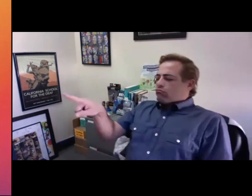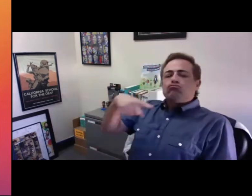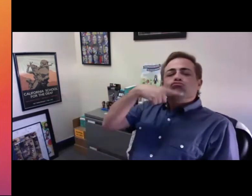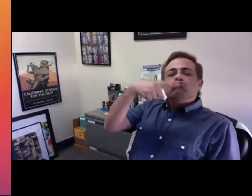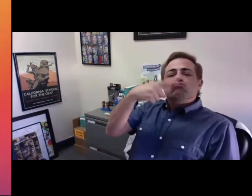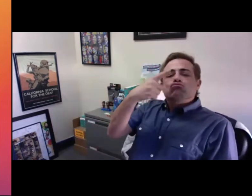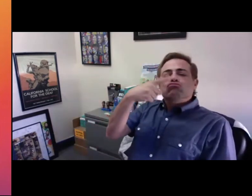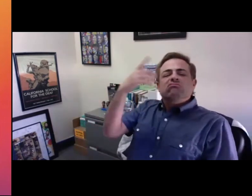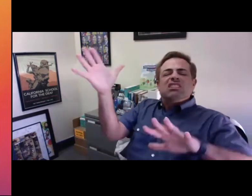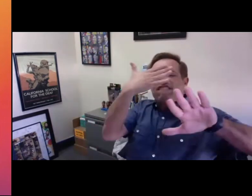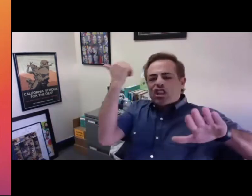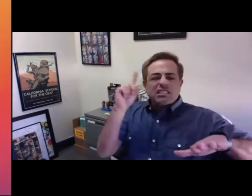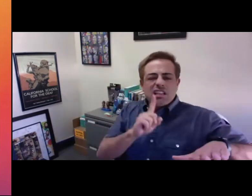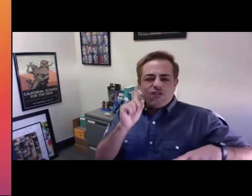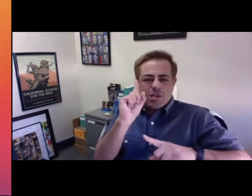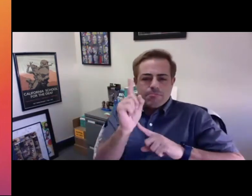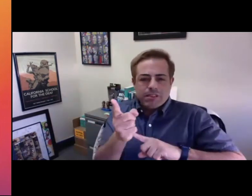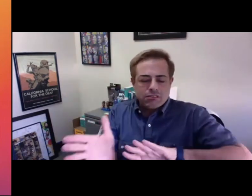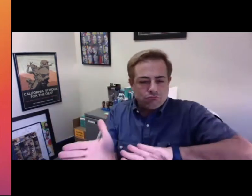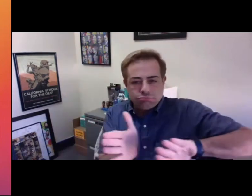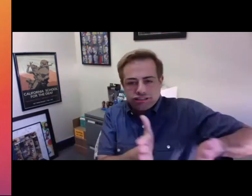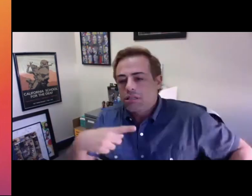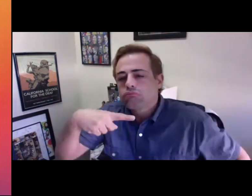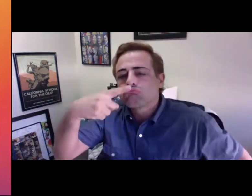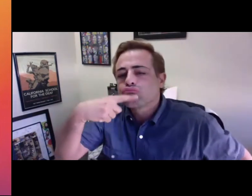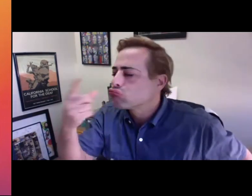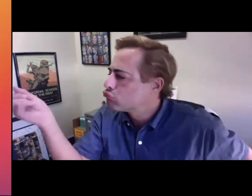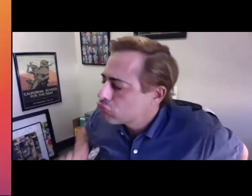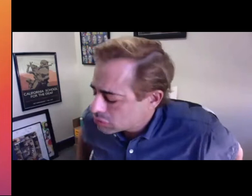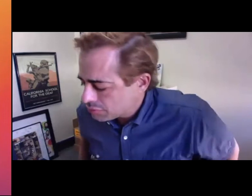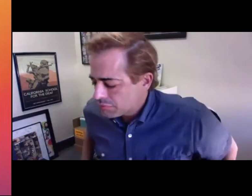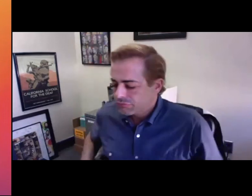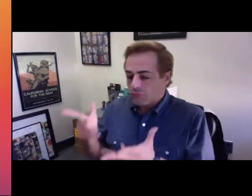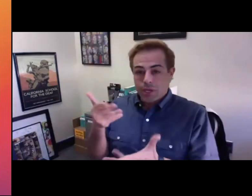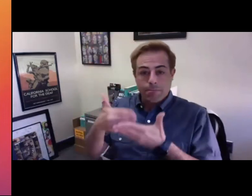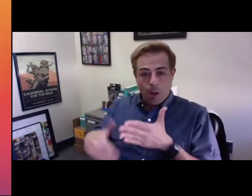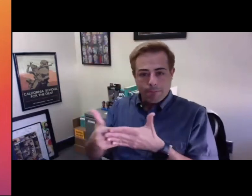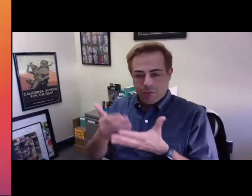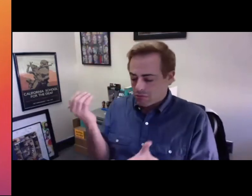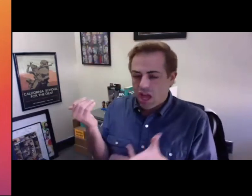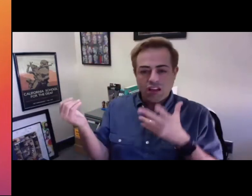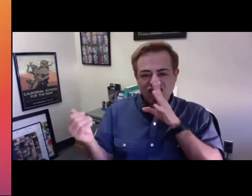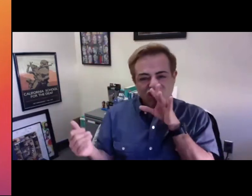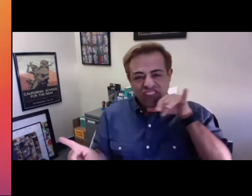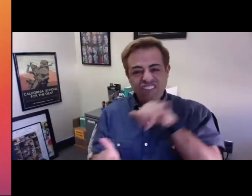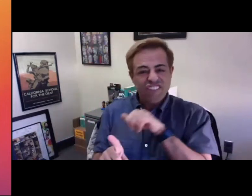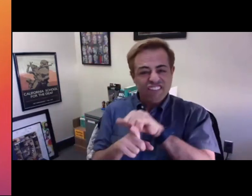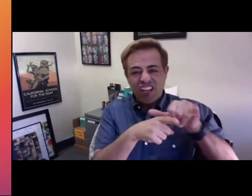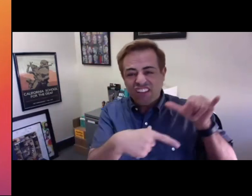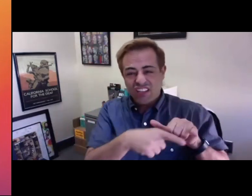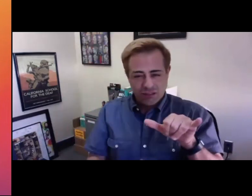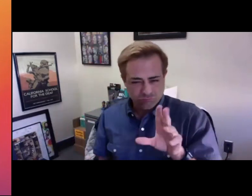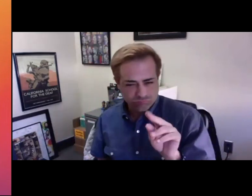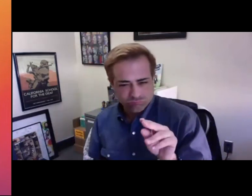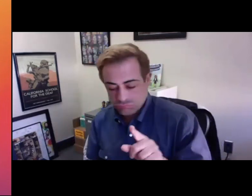Now let's put that aside for a moment. Forget deafness for one moment. So hearing people, when they have a